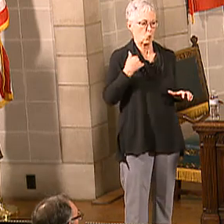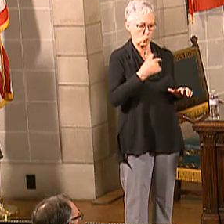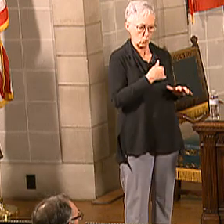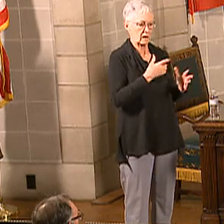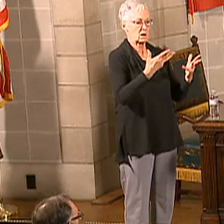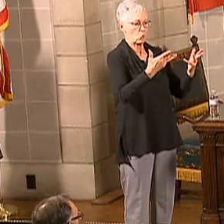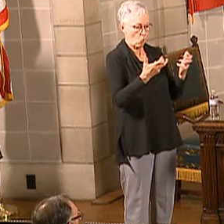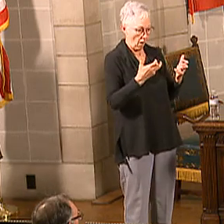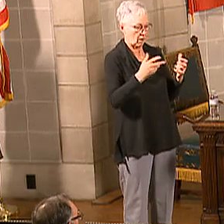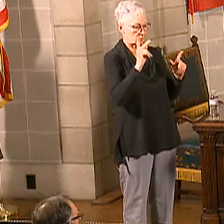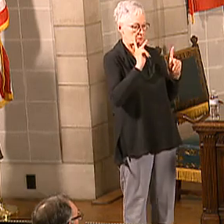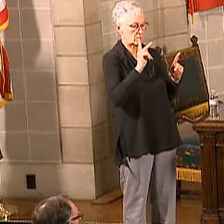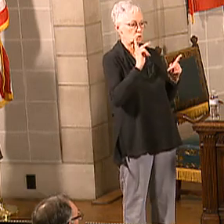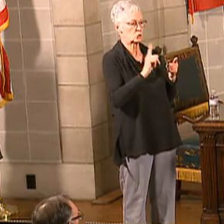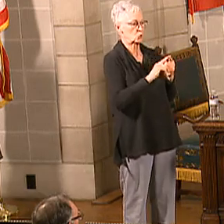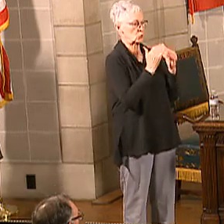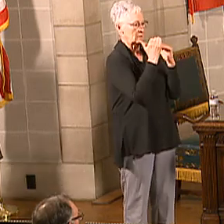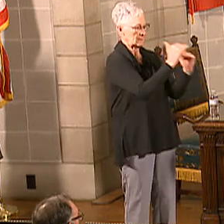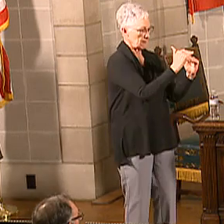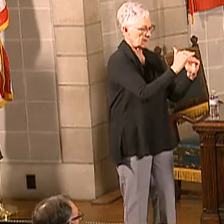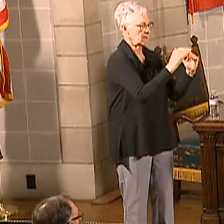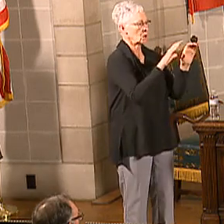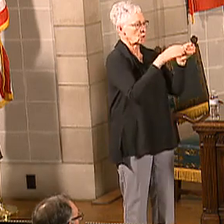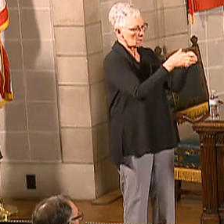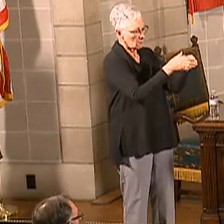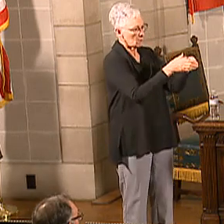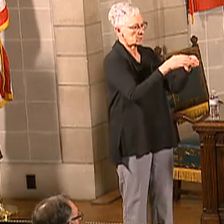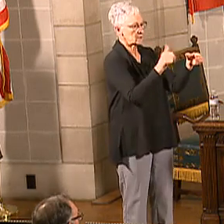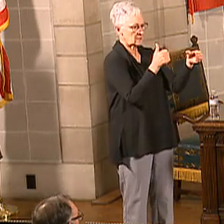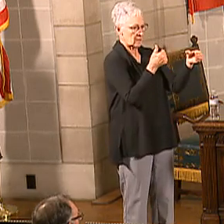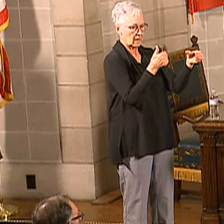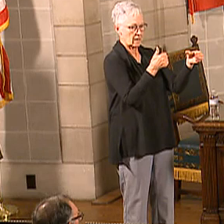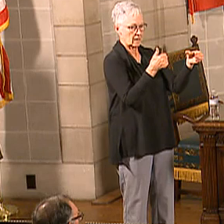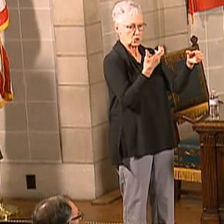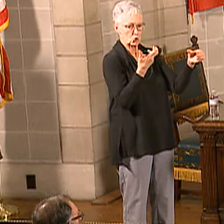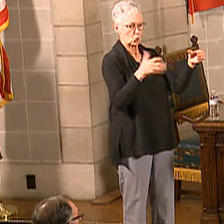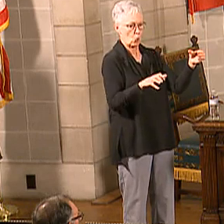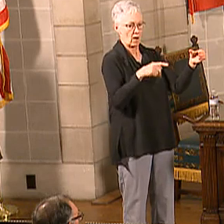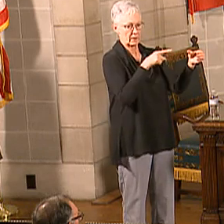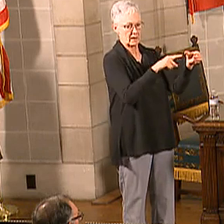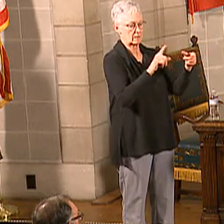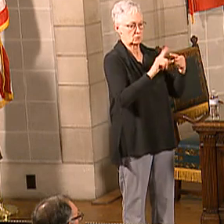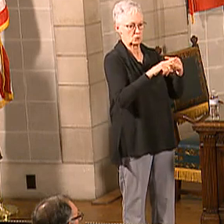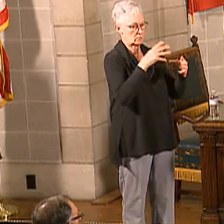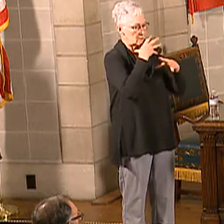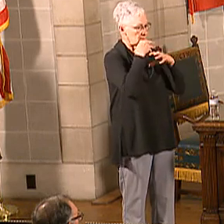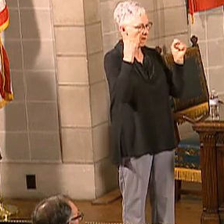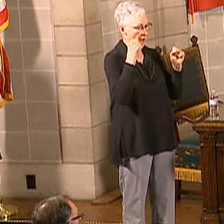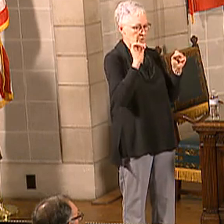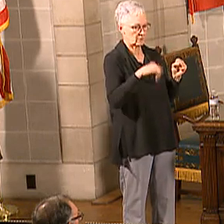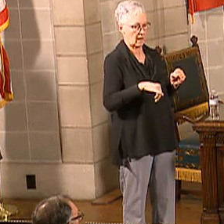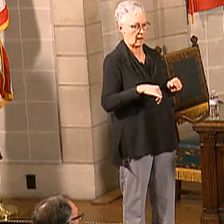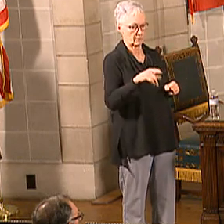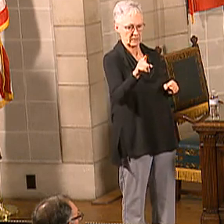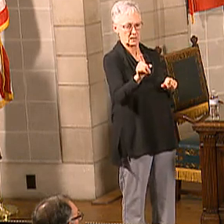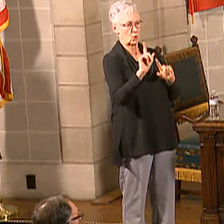wear people out and they get tired of it and start ignoring what we're doing. Of course, I went to a little town the other day,